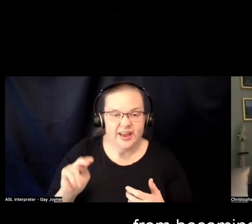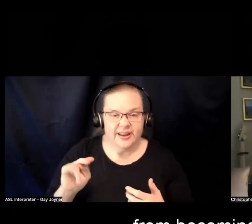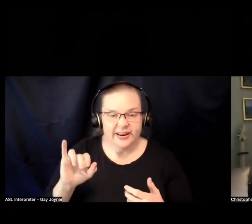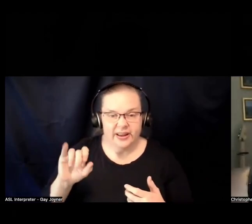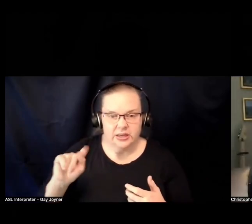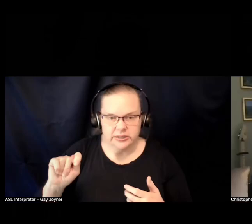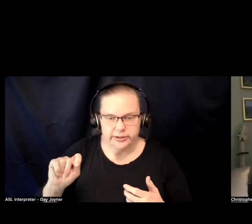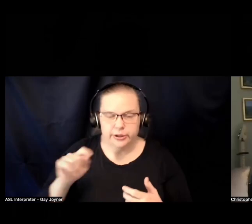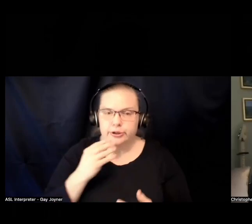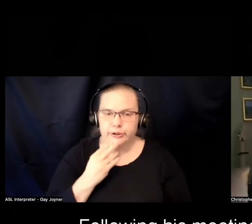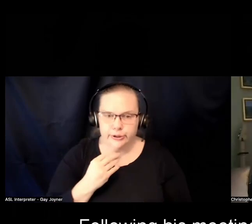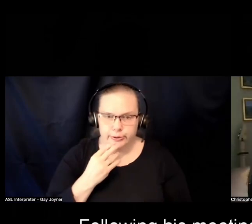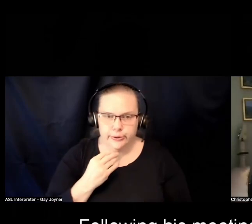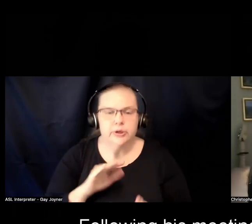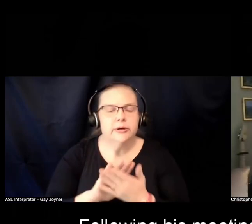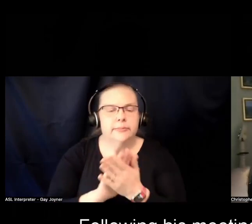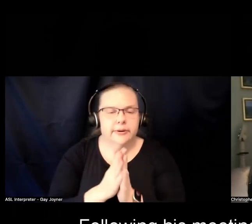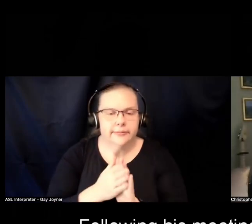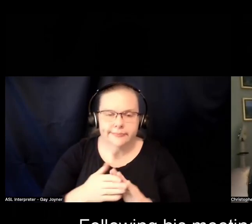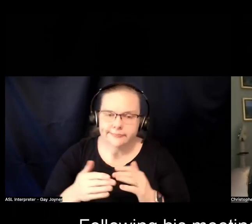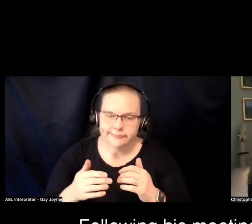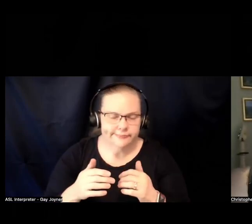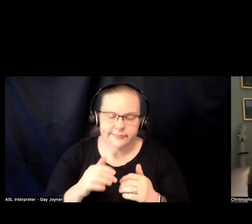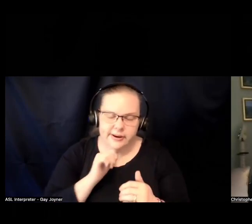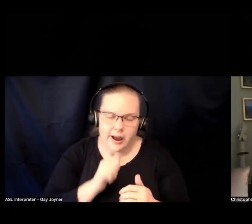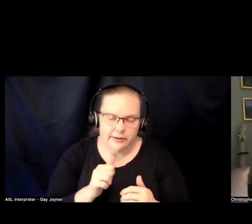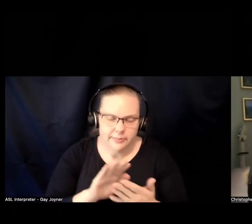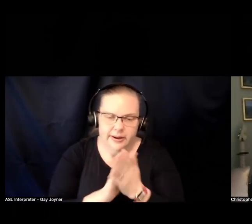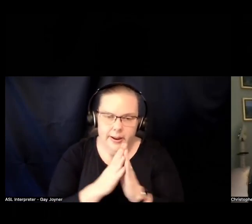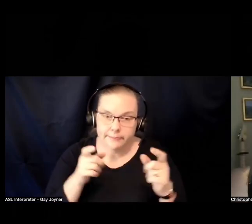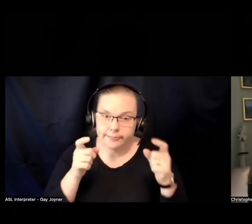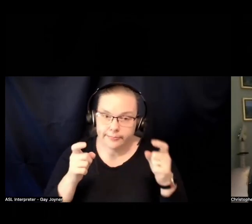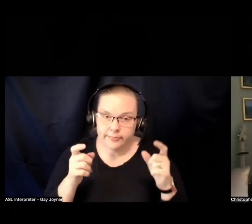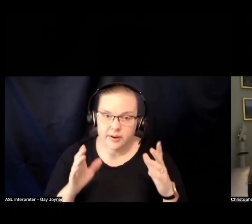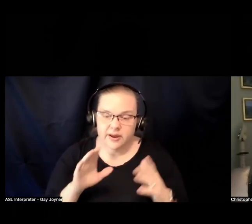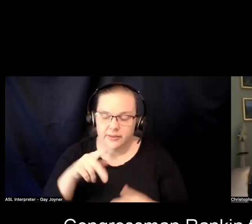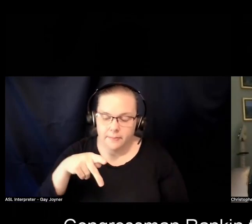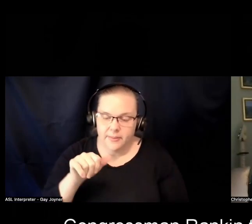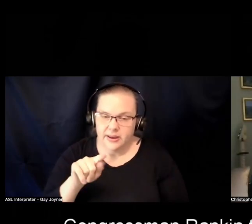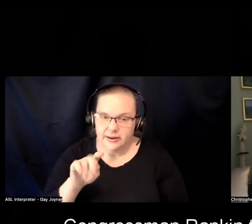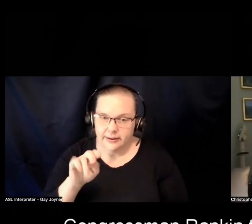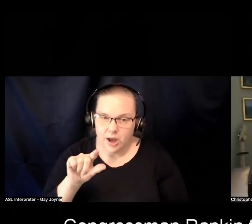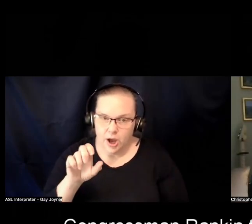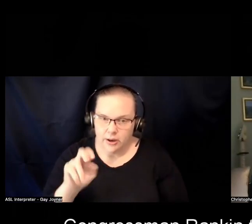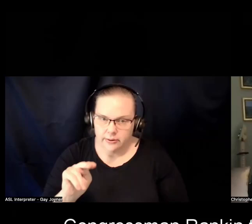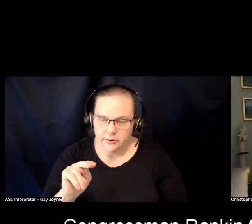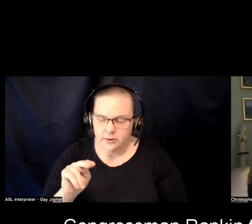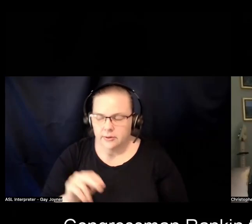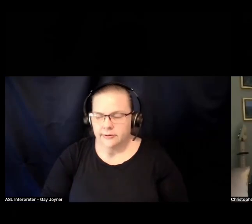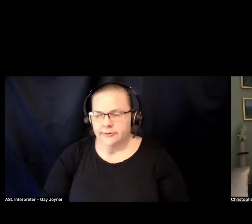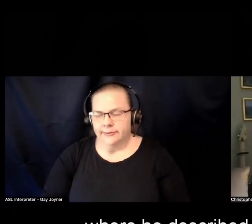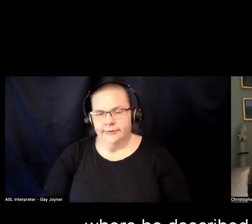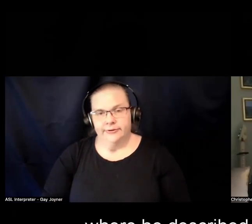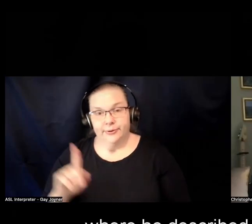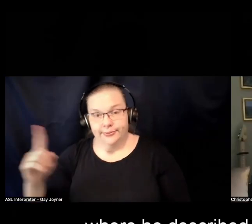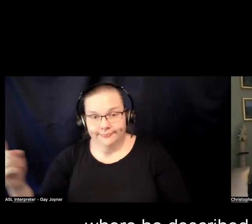of the Pentagon. Following his meeting with two of the nation's most notorious extremists, Congressman Rankin took to the floor of the House